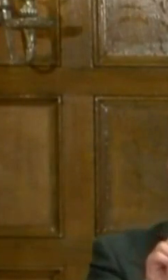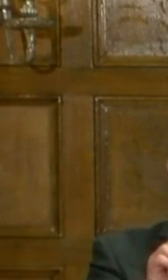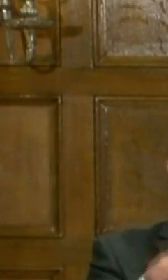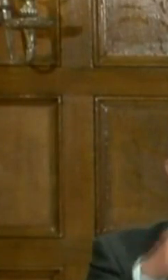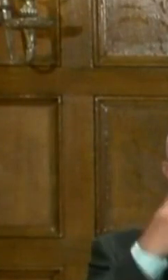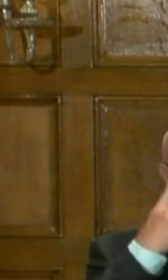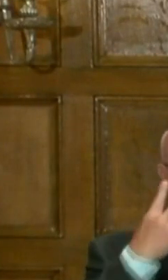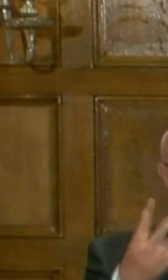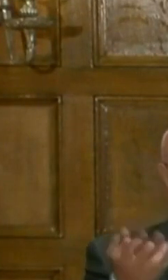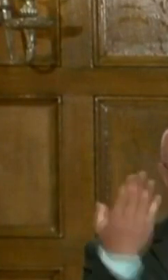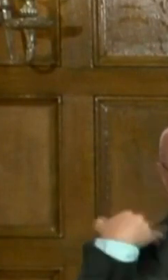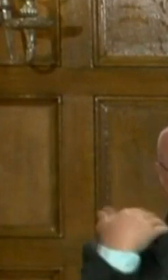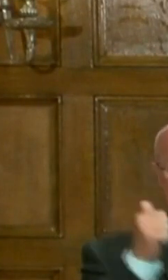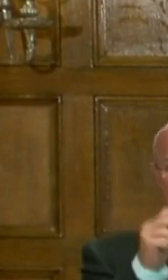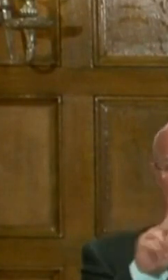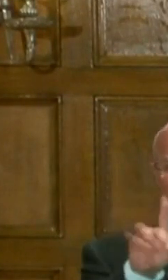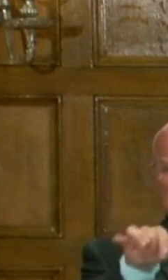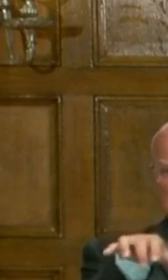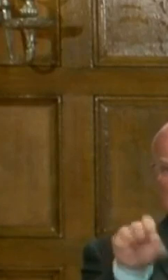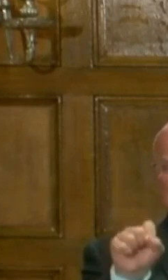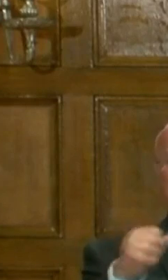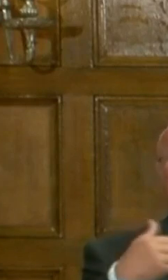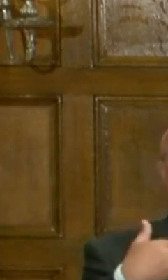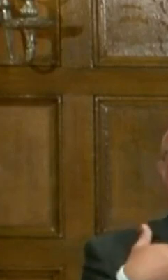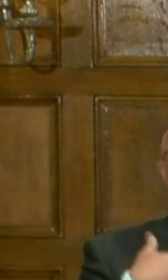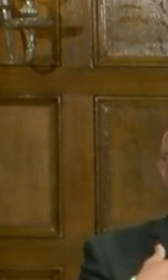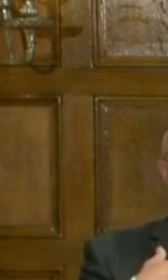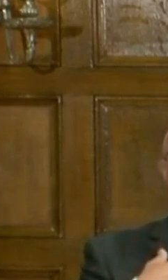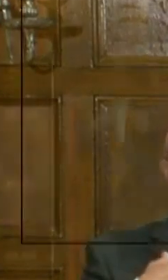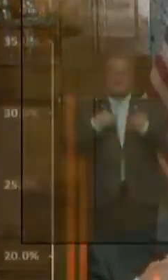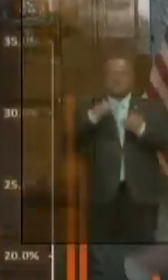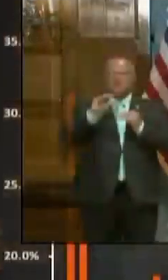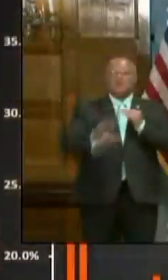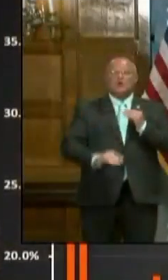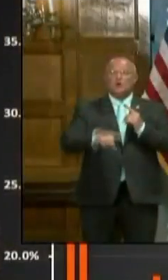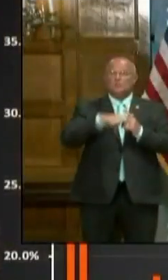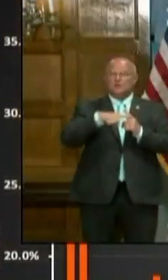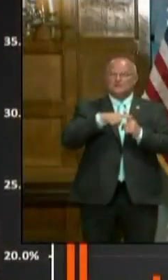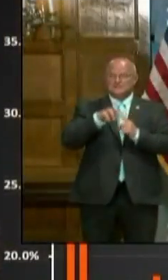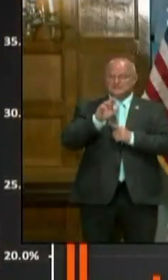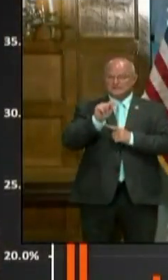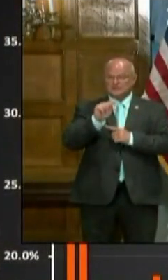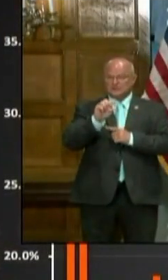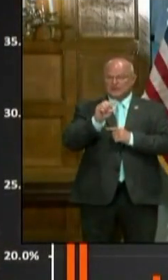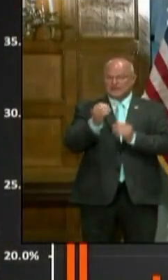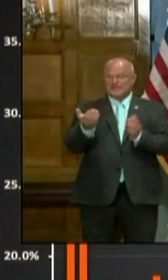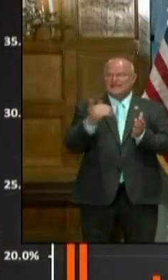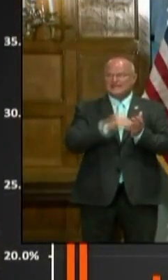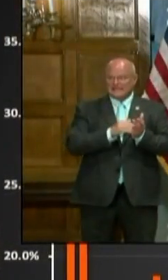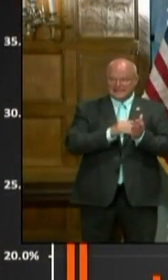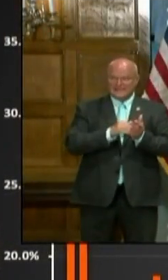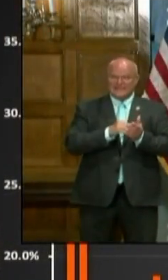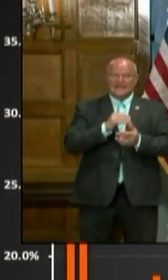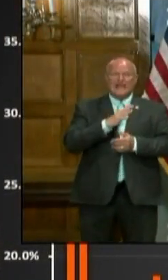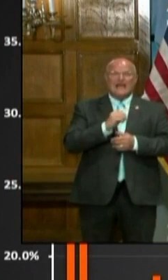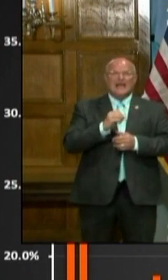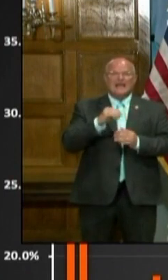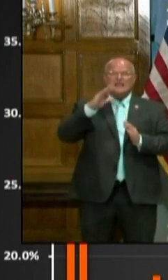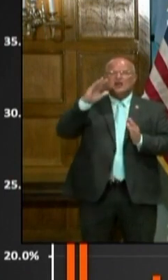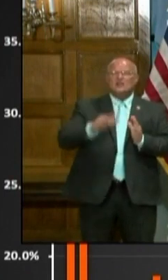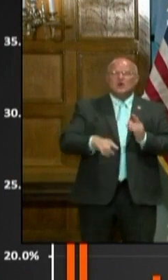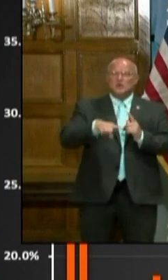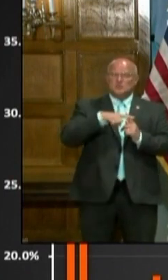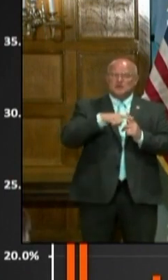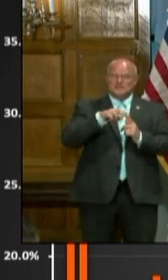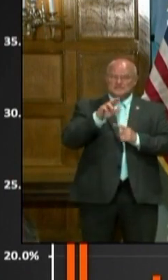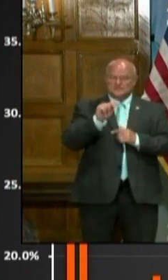can see the last few days we have a low positivity rate again, and a low